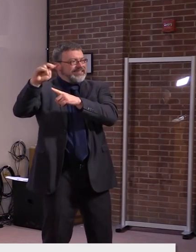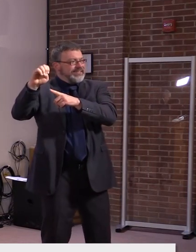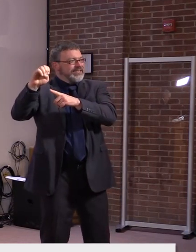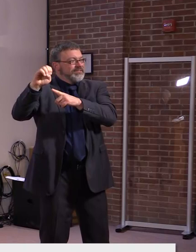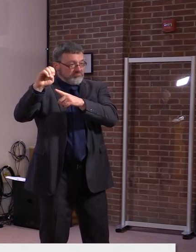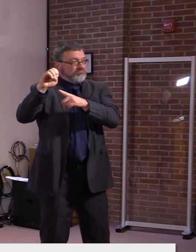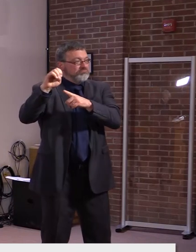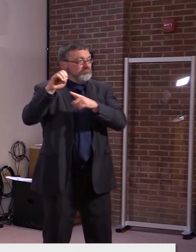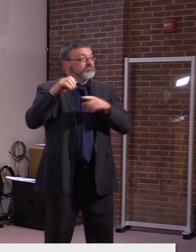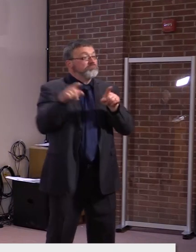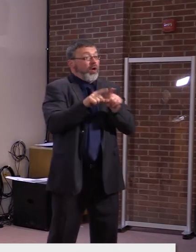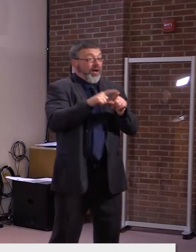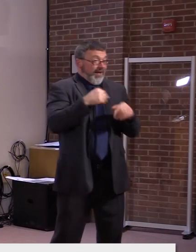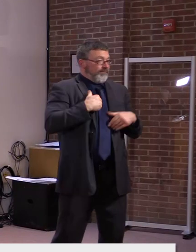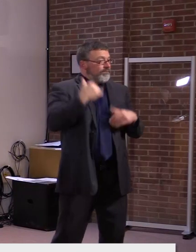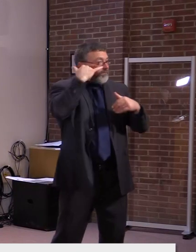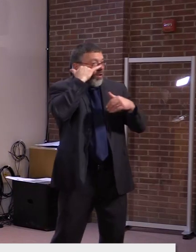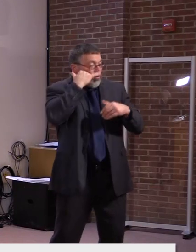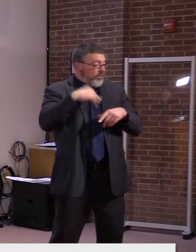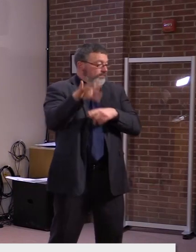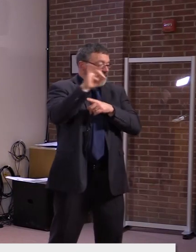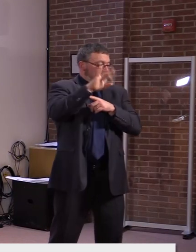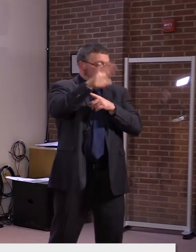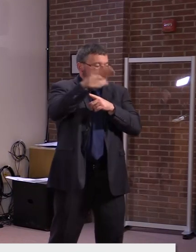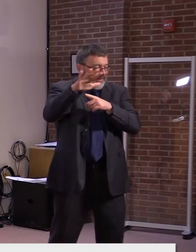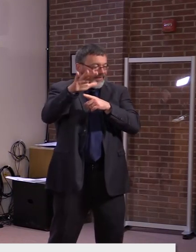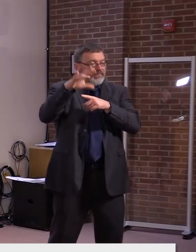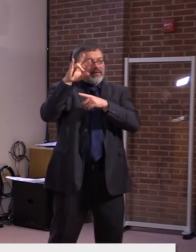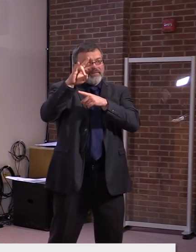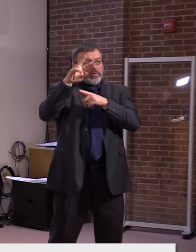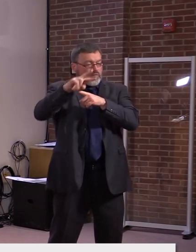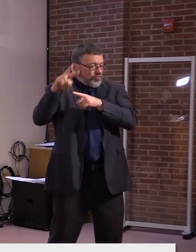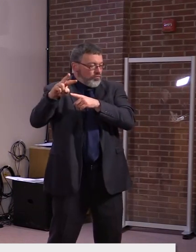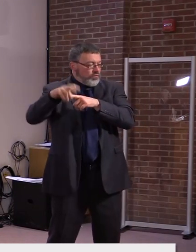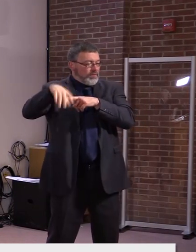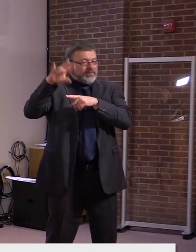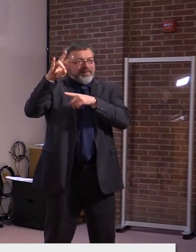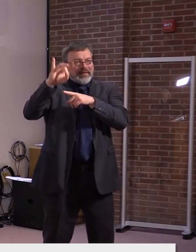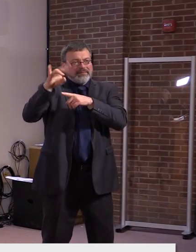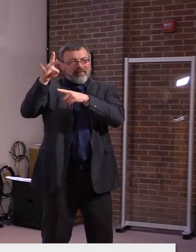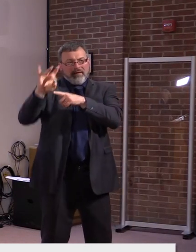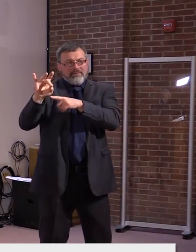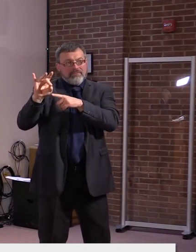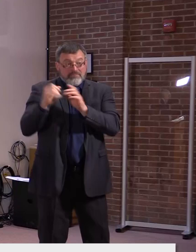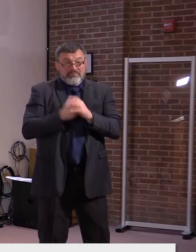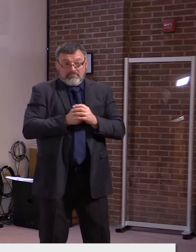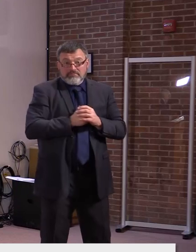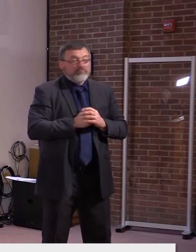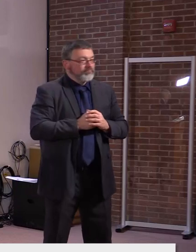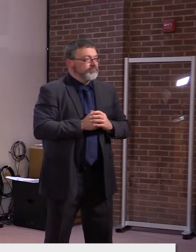855-722-7878. This week, we have more than 80 vaccination sites available across